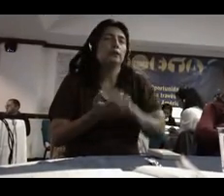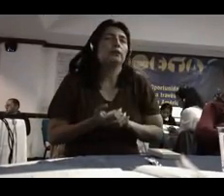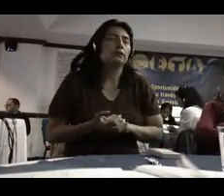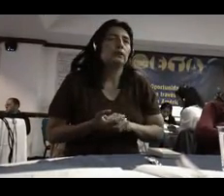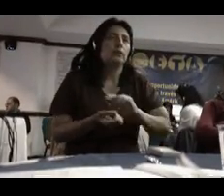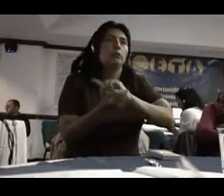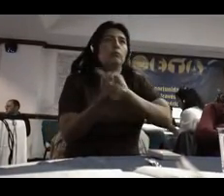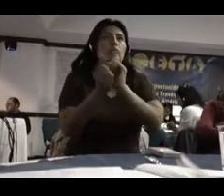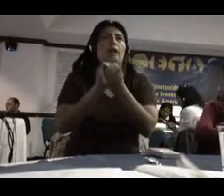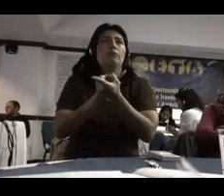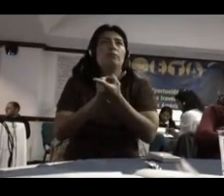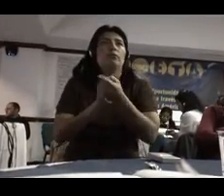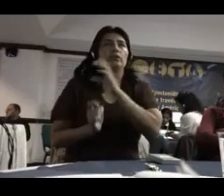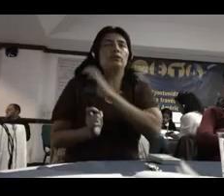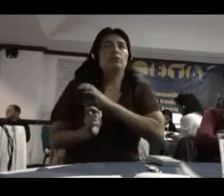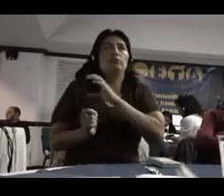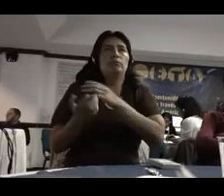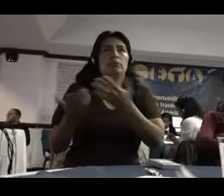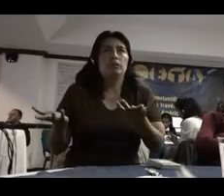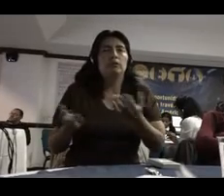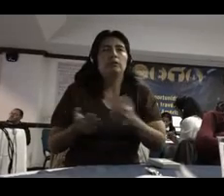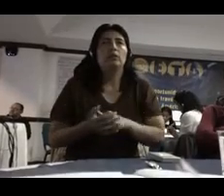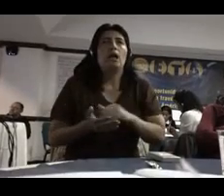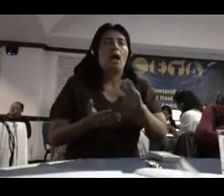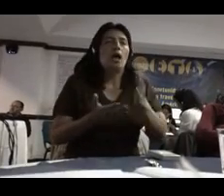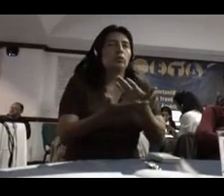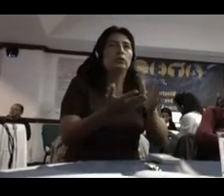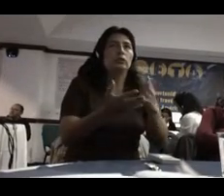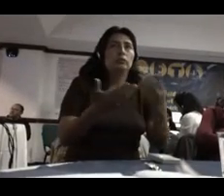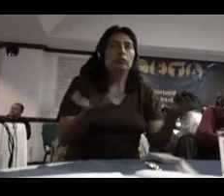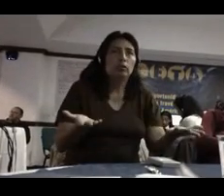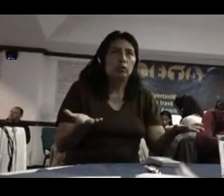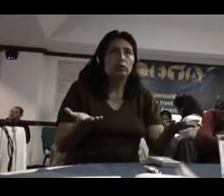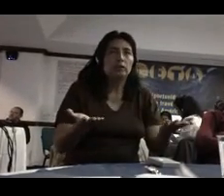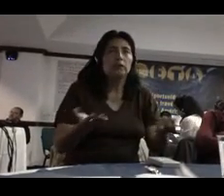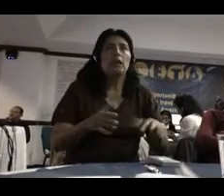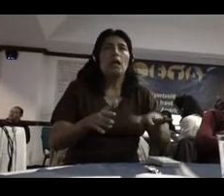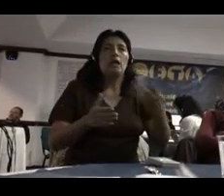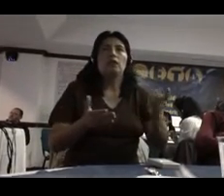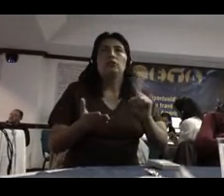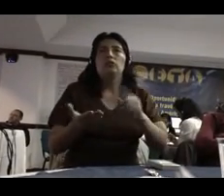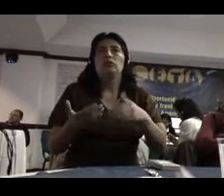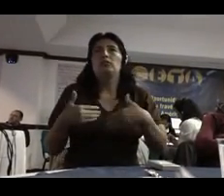they don't exist. Next slide, David. How are we doing? Okay?